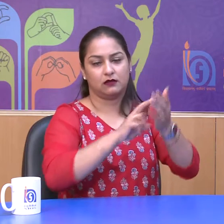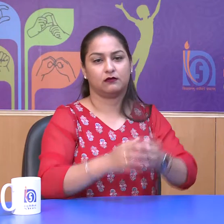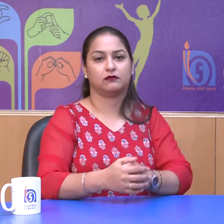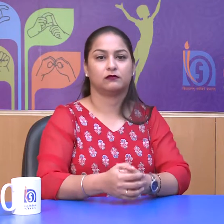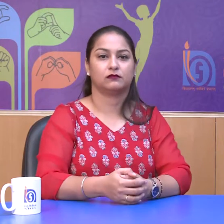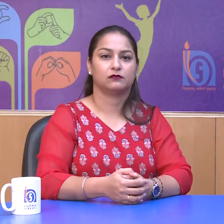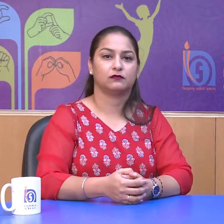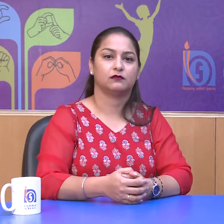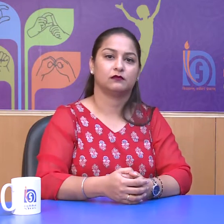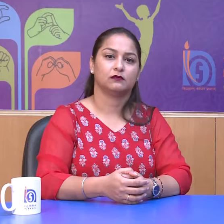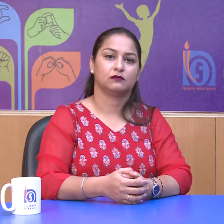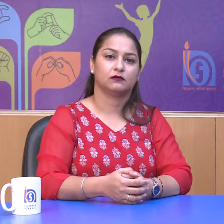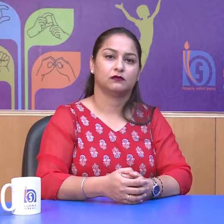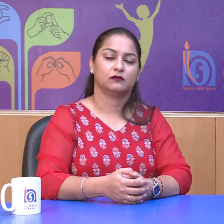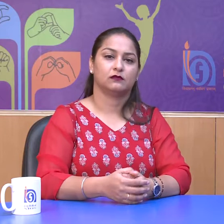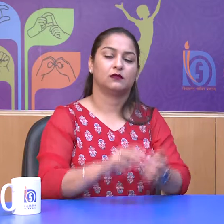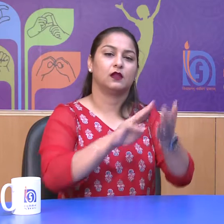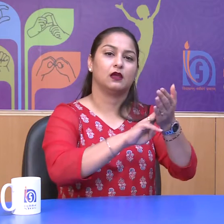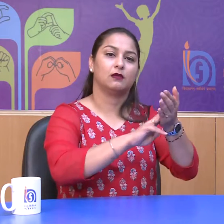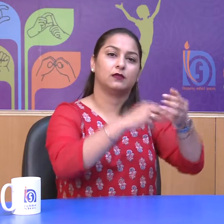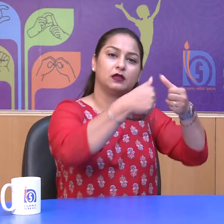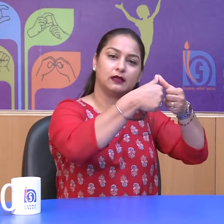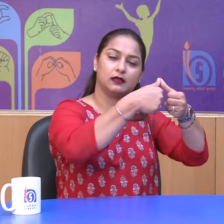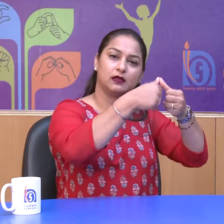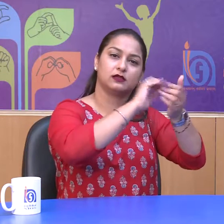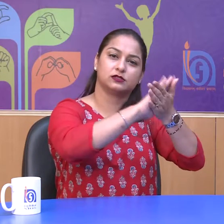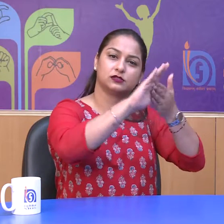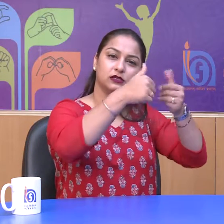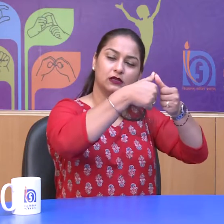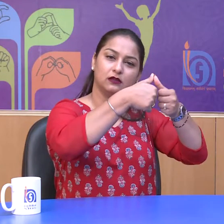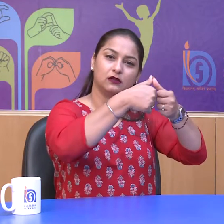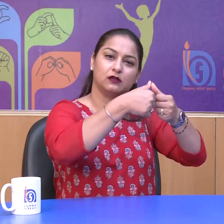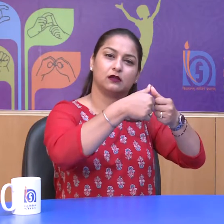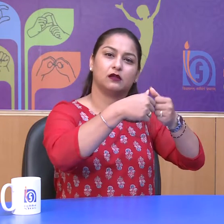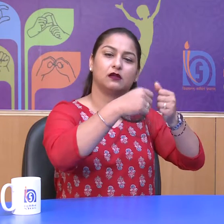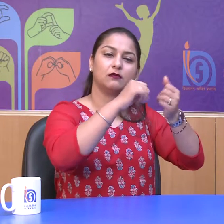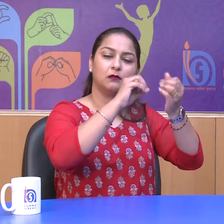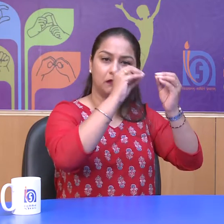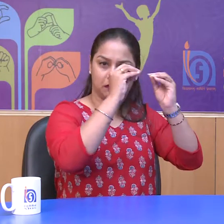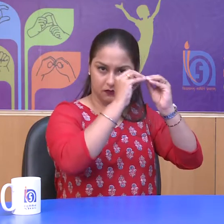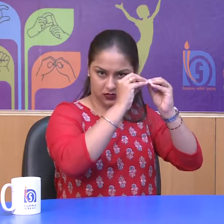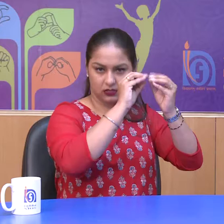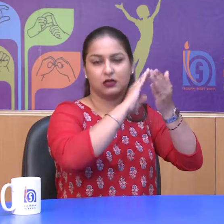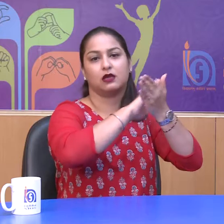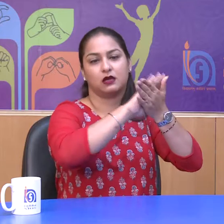Maskaria. M A H A B H A